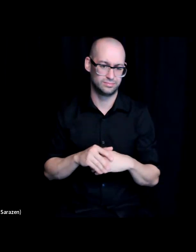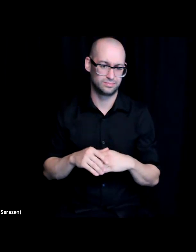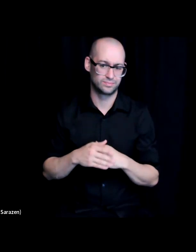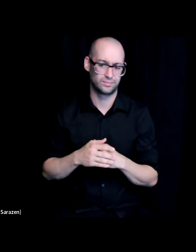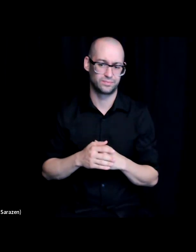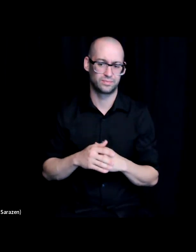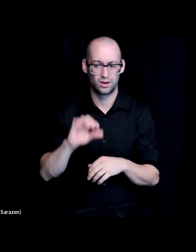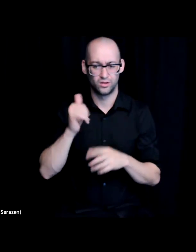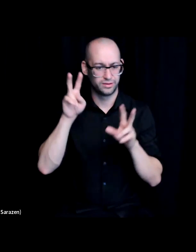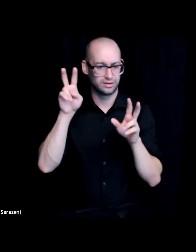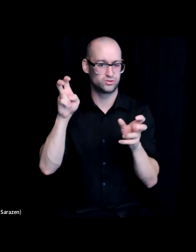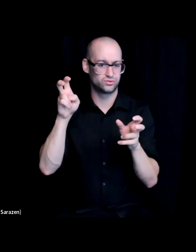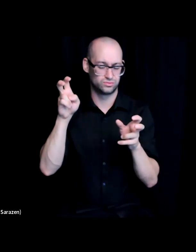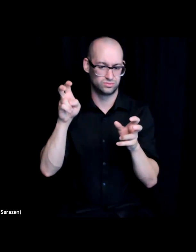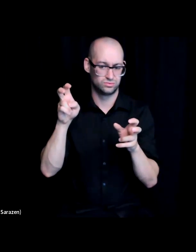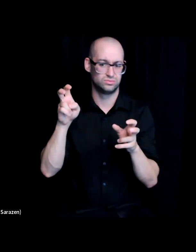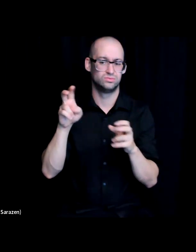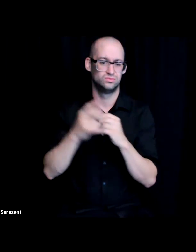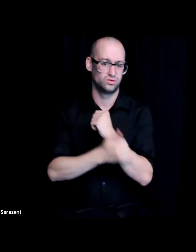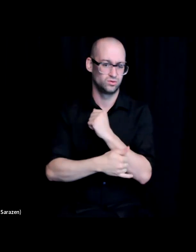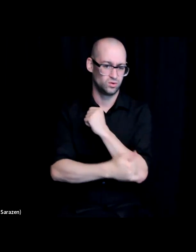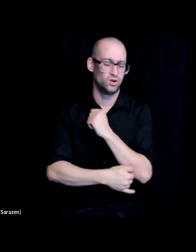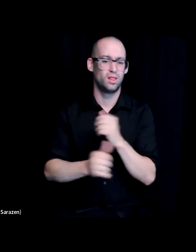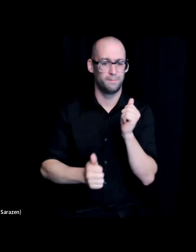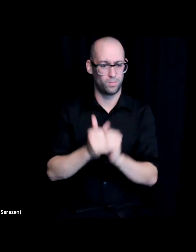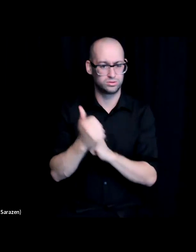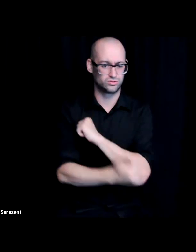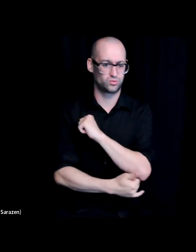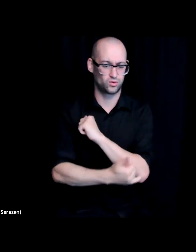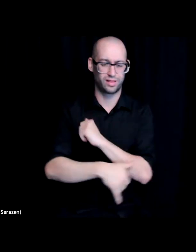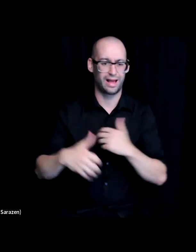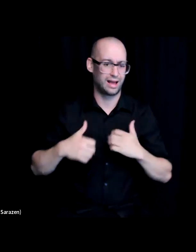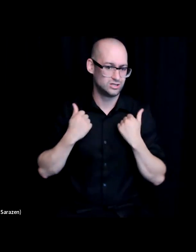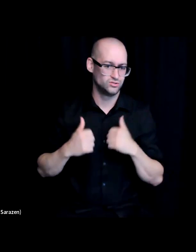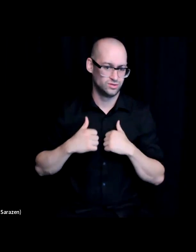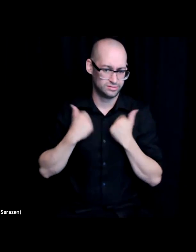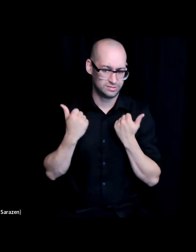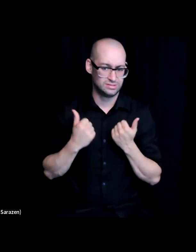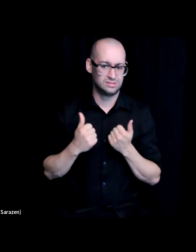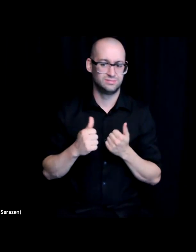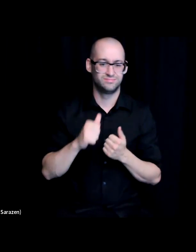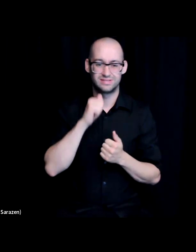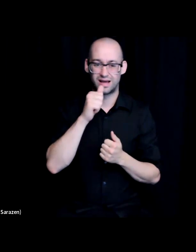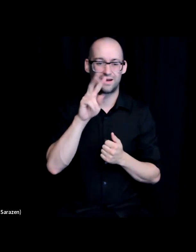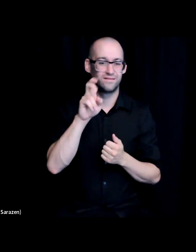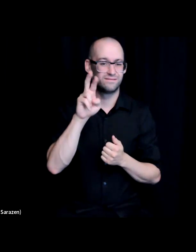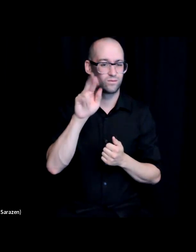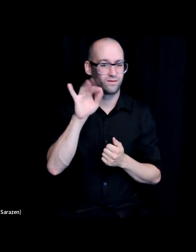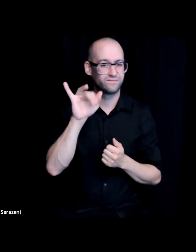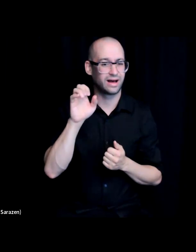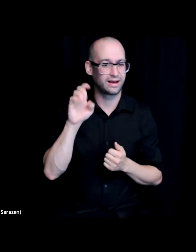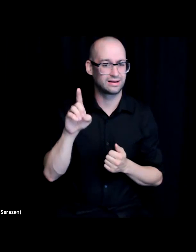We have another issue. All of our the majority of our rural addresses are unverified,